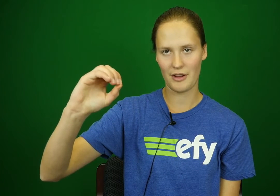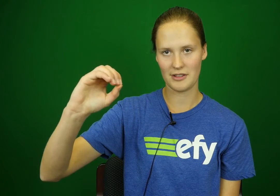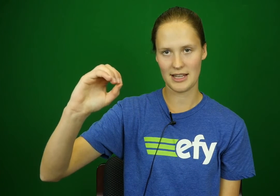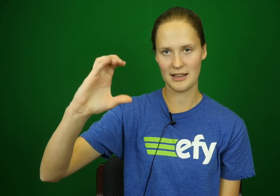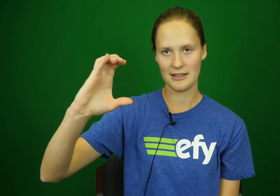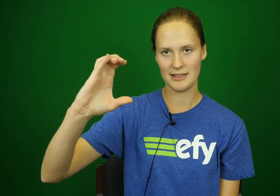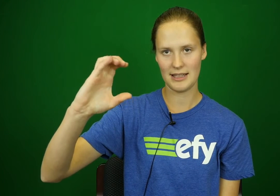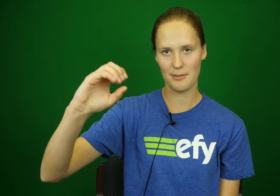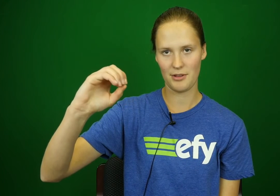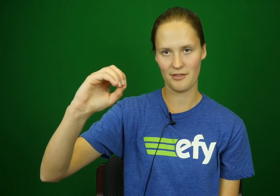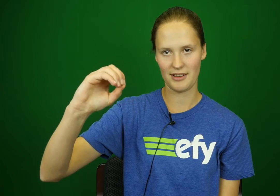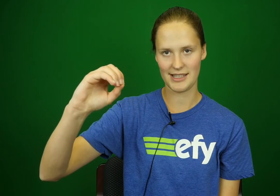fingers in. C, pull your fingers in.